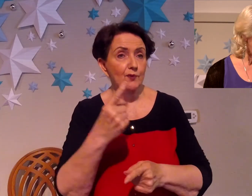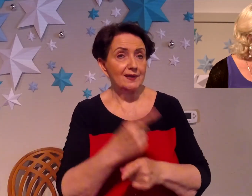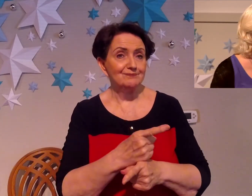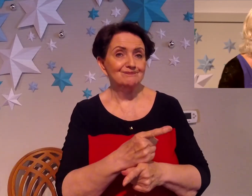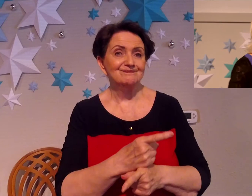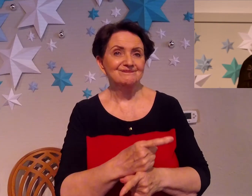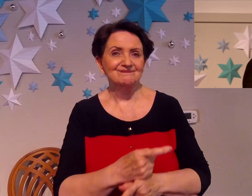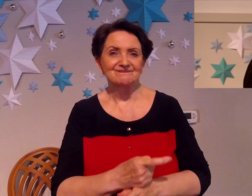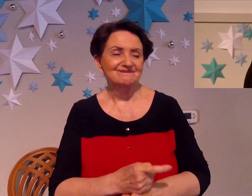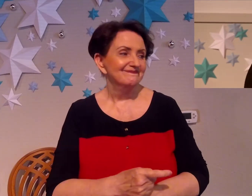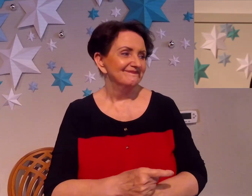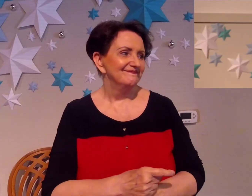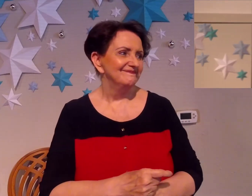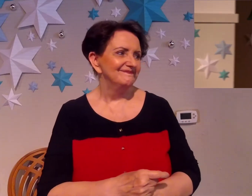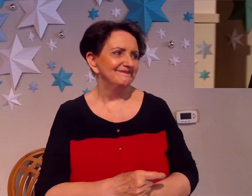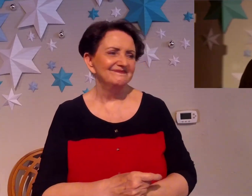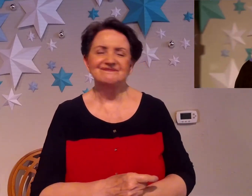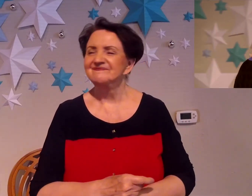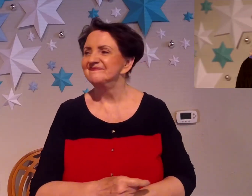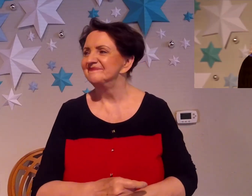Mm-hmm.